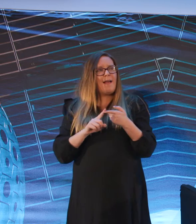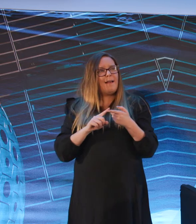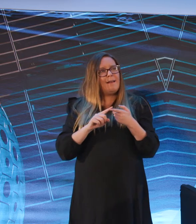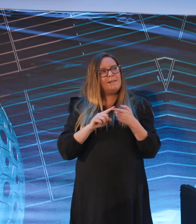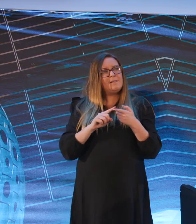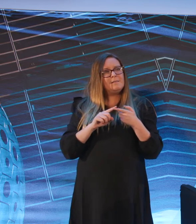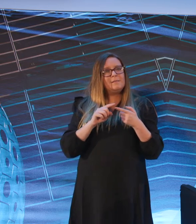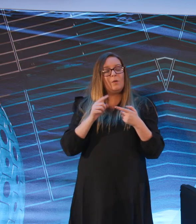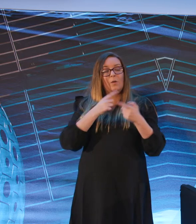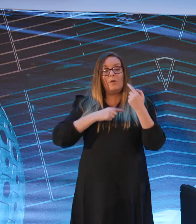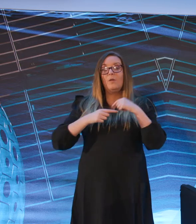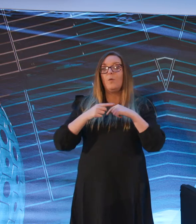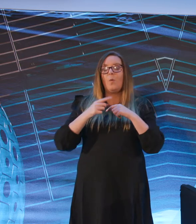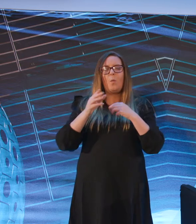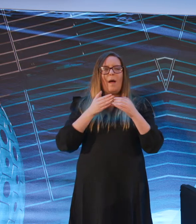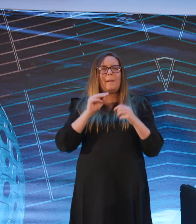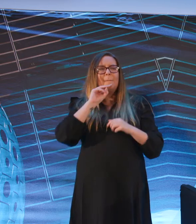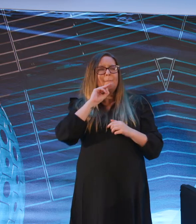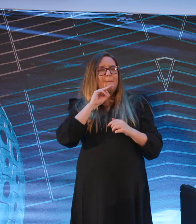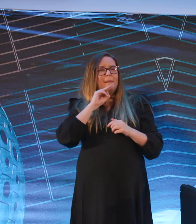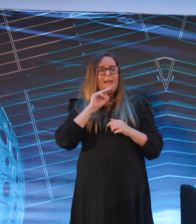the Maynooth experience?